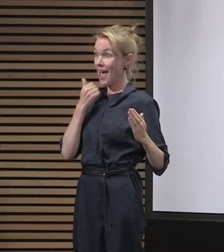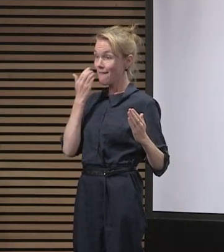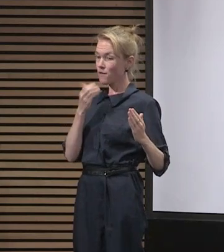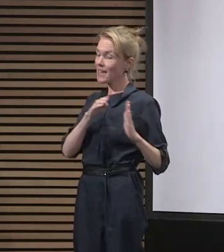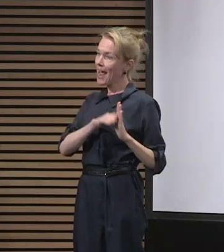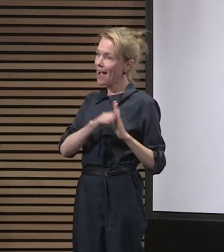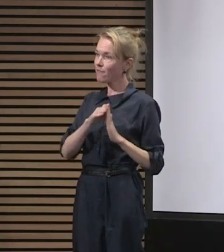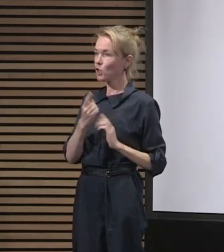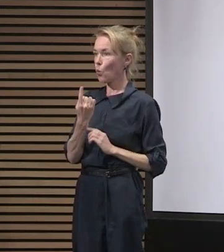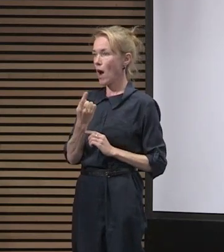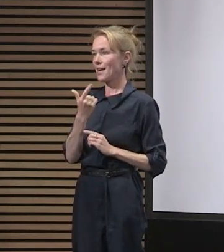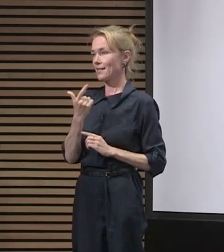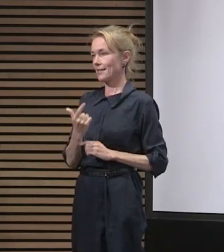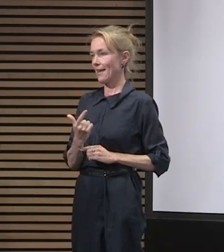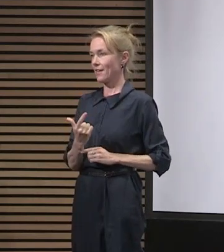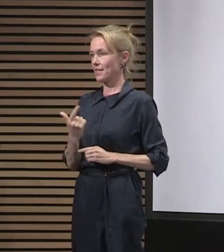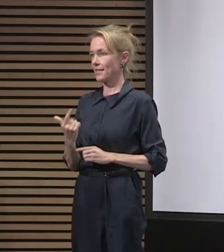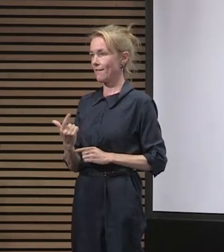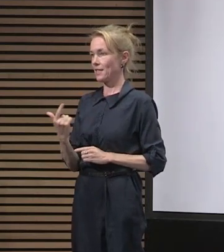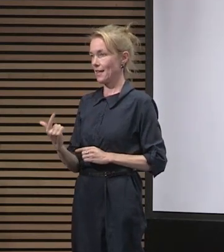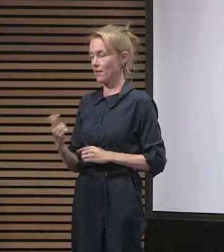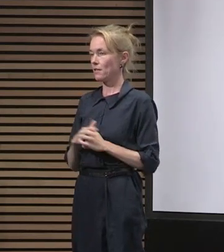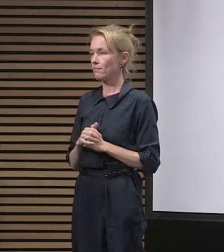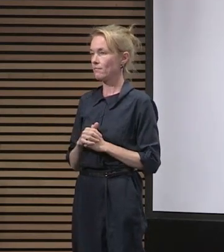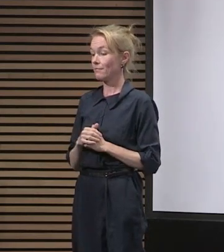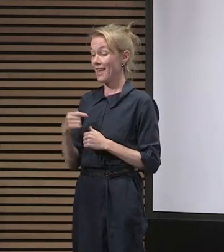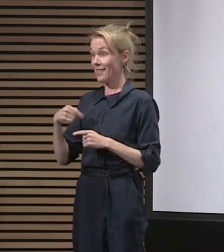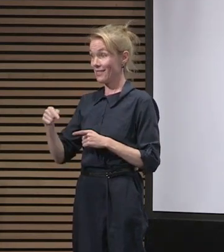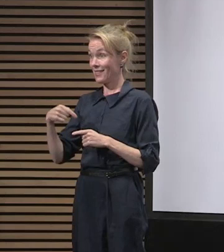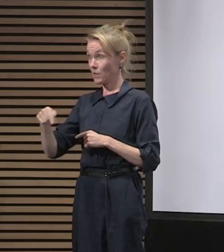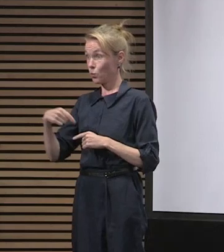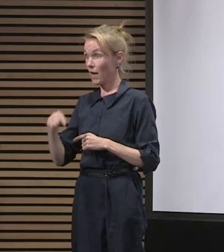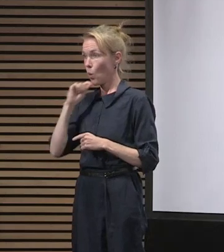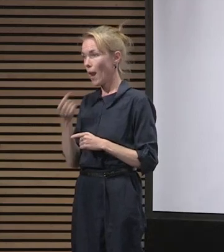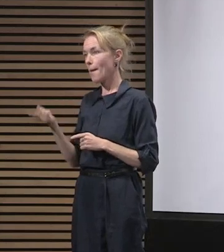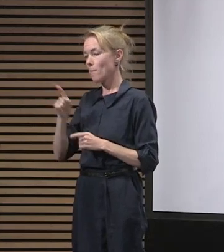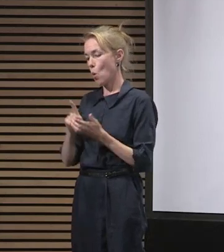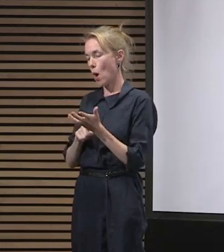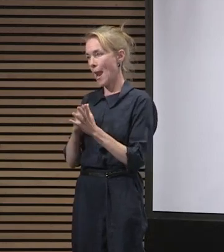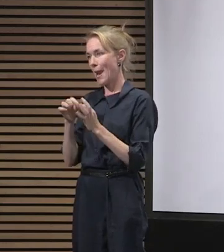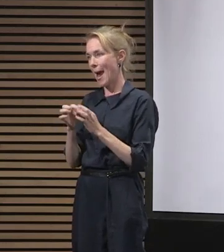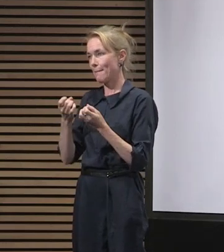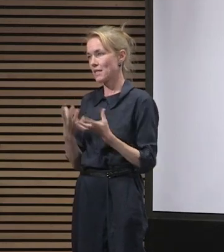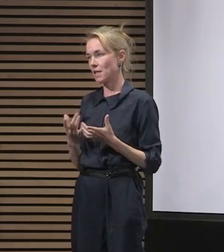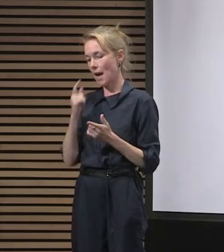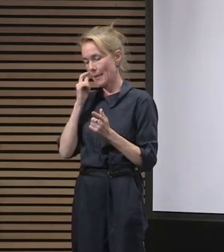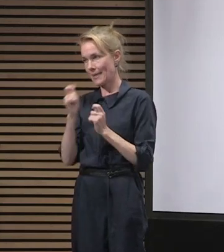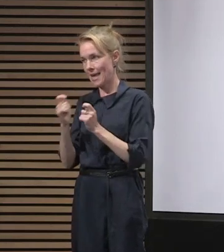1,777. We have more testing capacity coming on board later this week, with additional labs taking up testing as